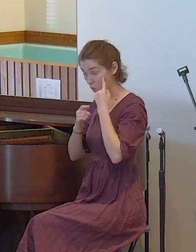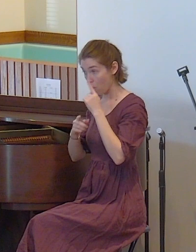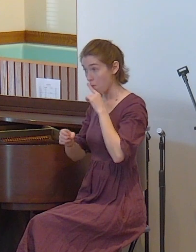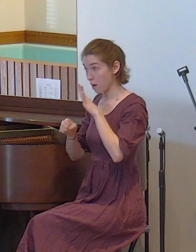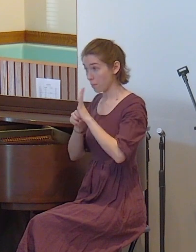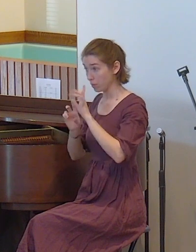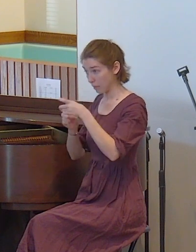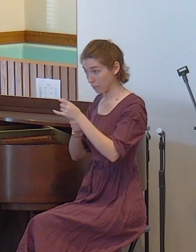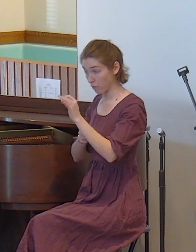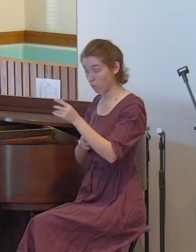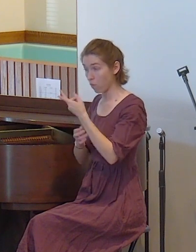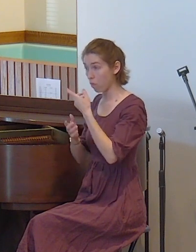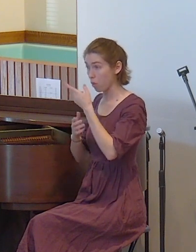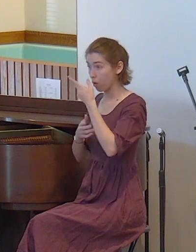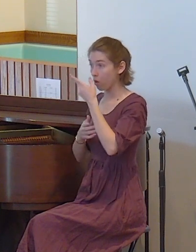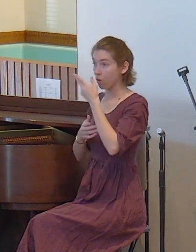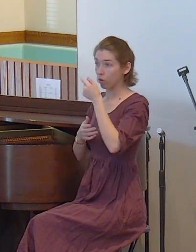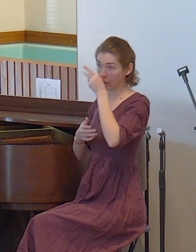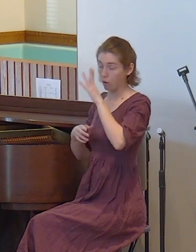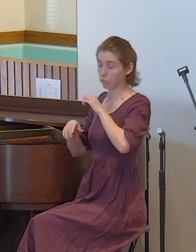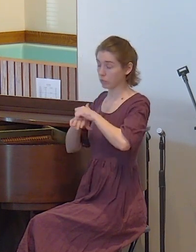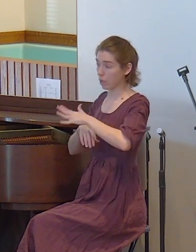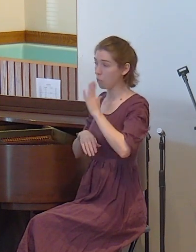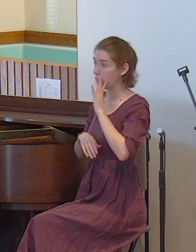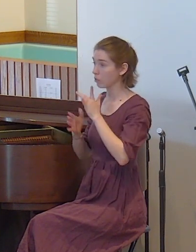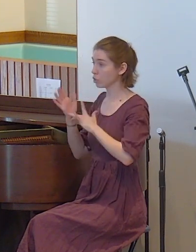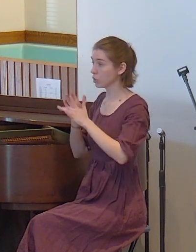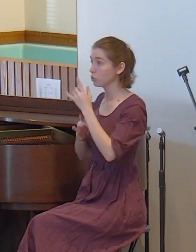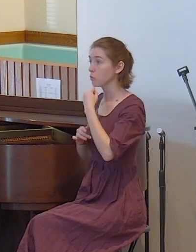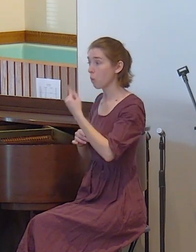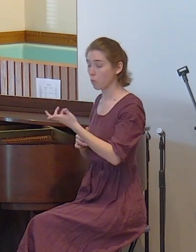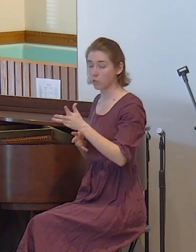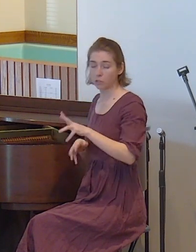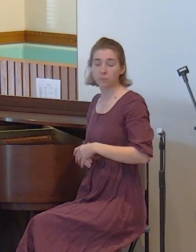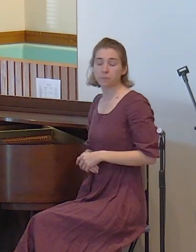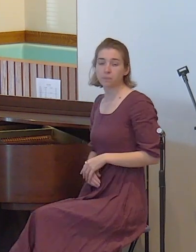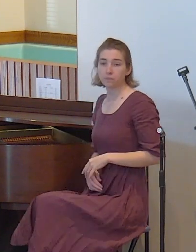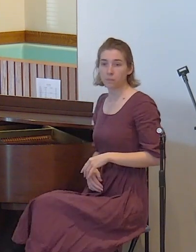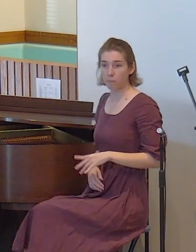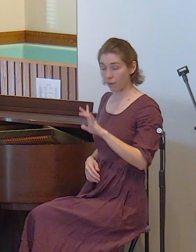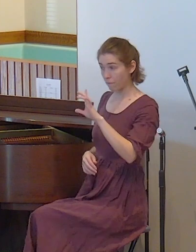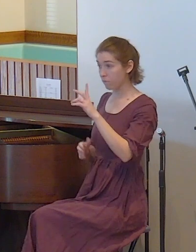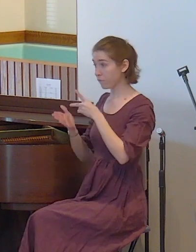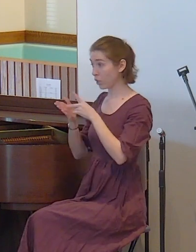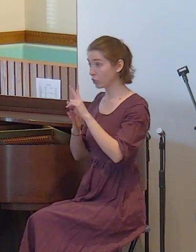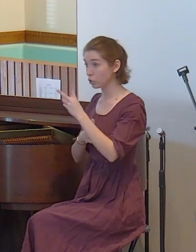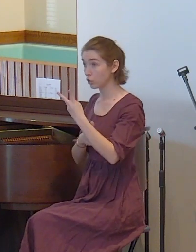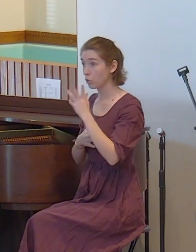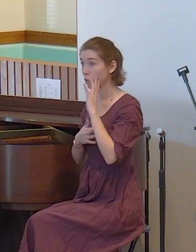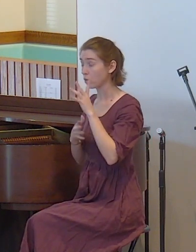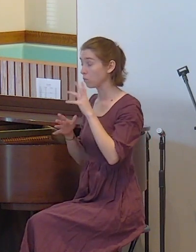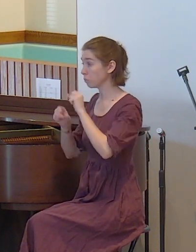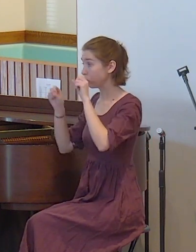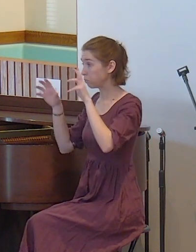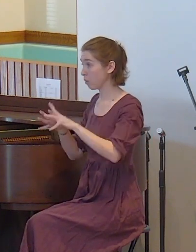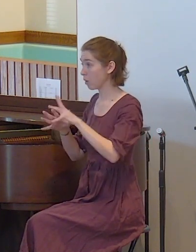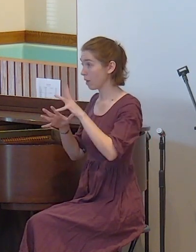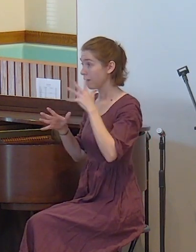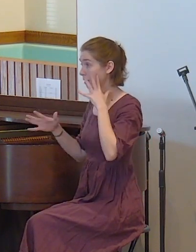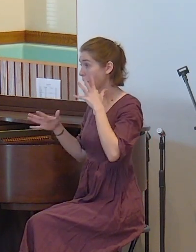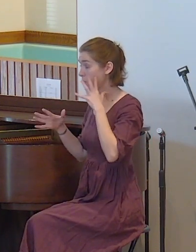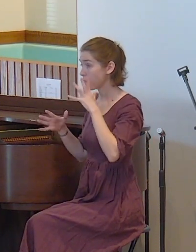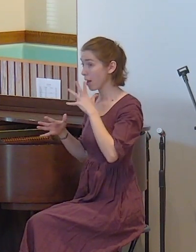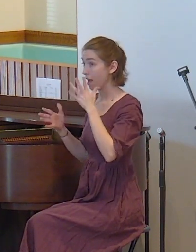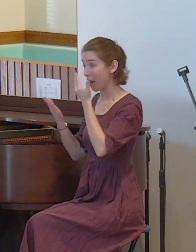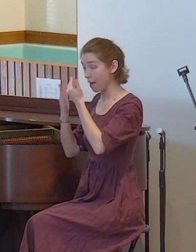promised gift that God was going to send upon them that Jesus told them about. Verse 2, and suddenly there came a sound from heaven